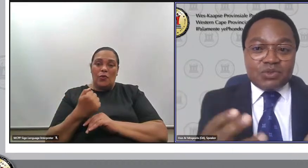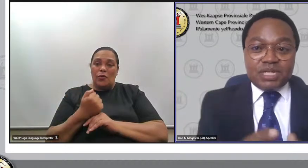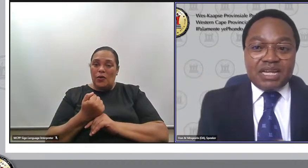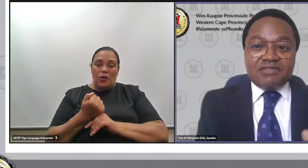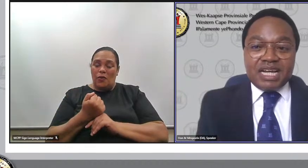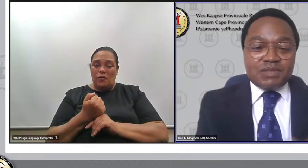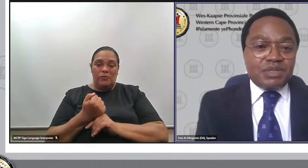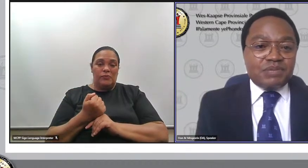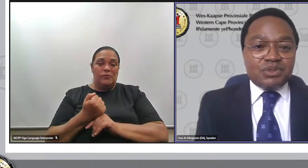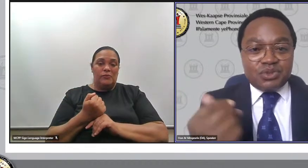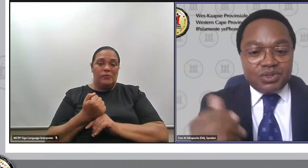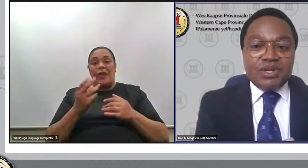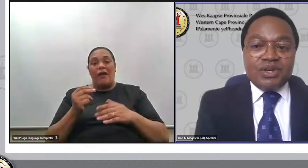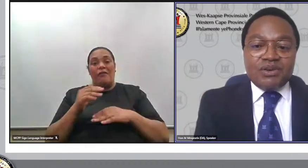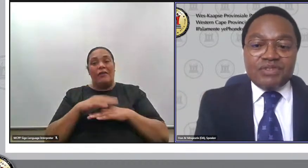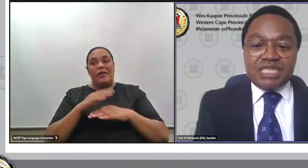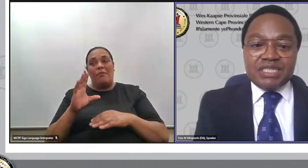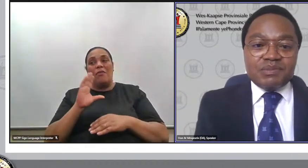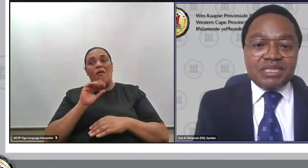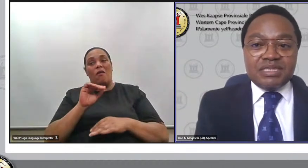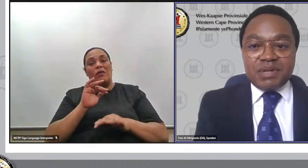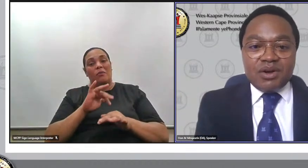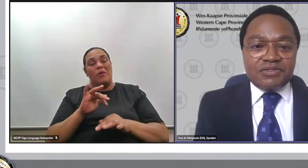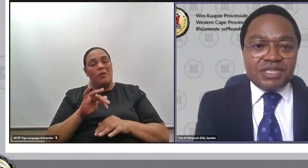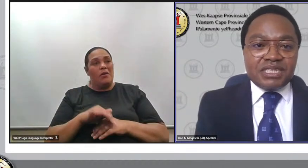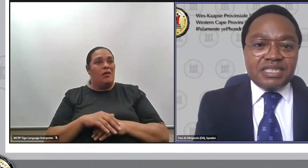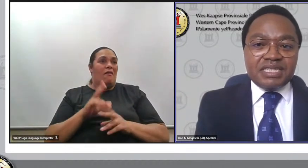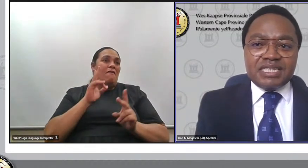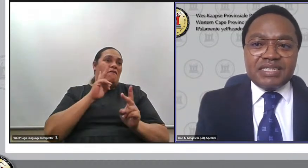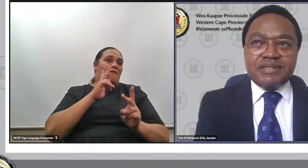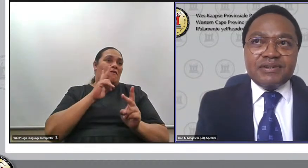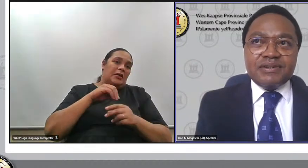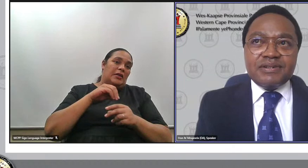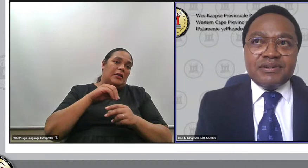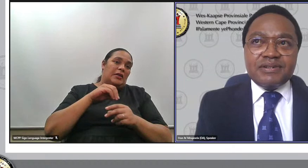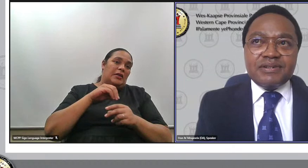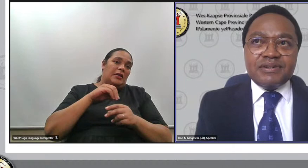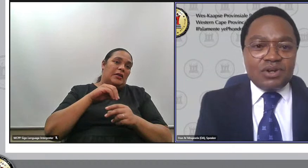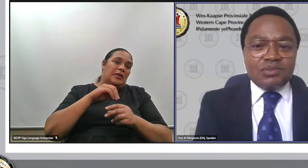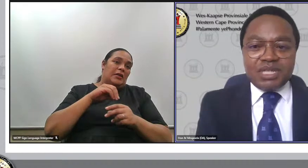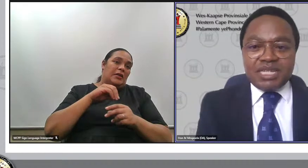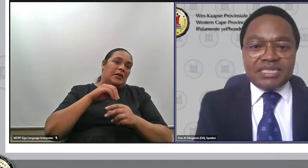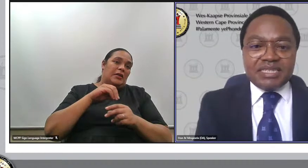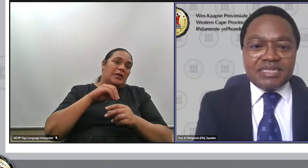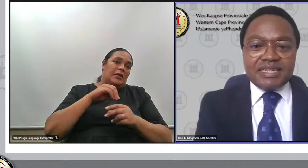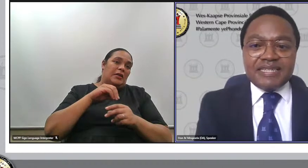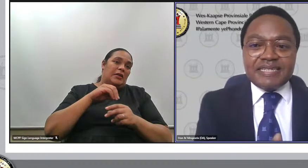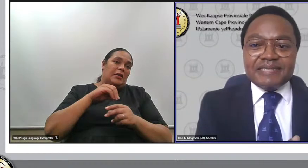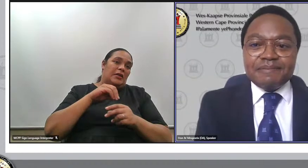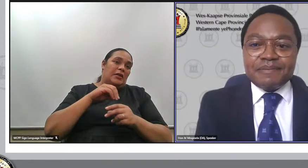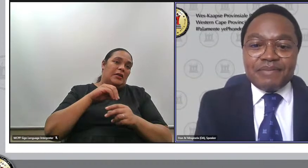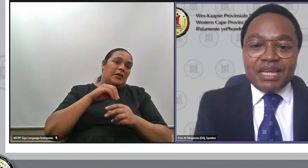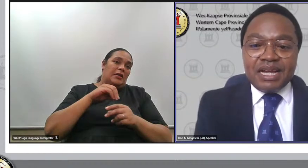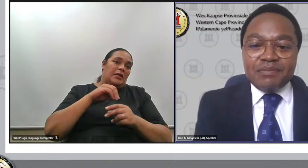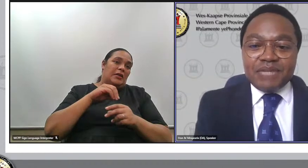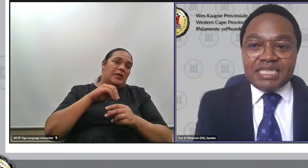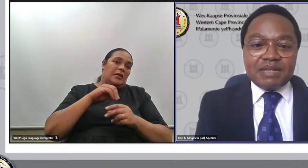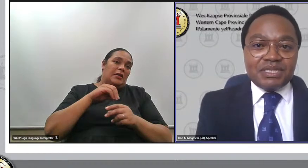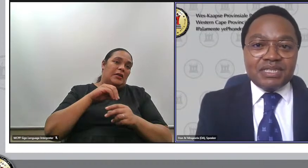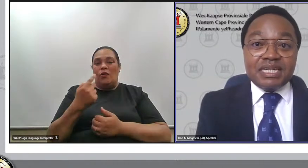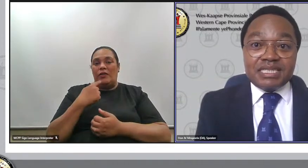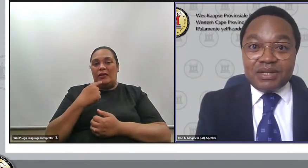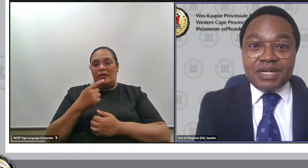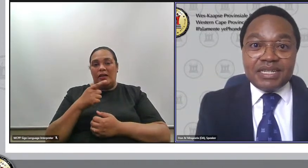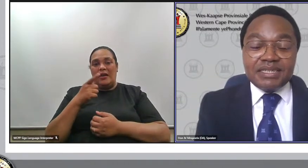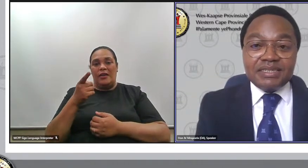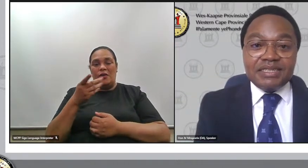at times where I've asked people to visit me in my office and they say, oh, okay. And then they call me later saying, I'm at